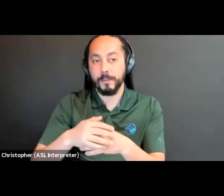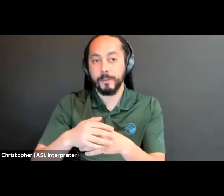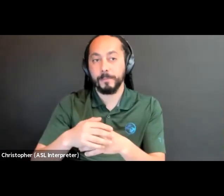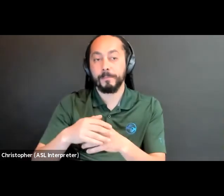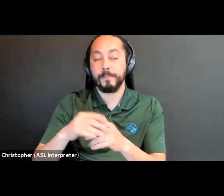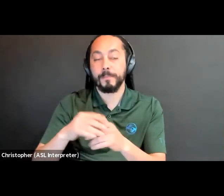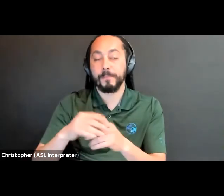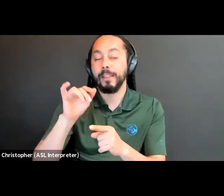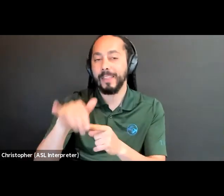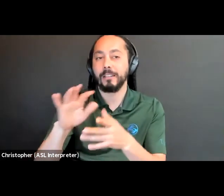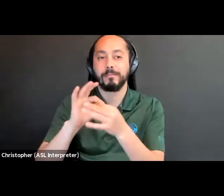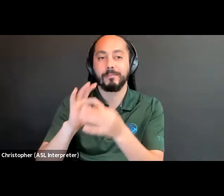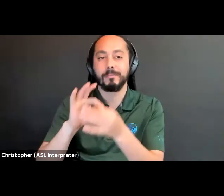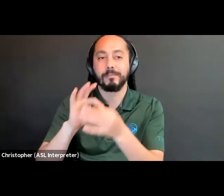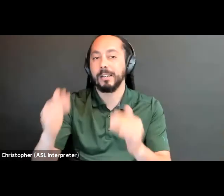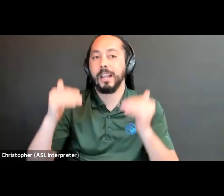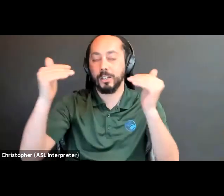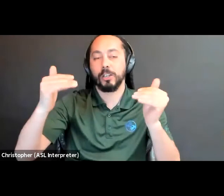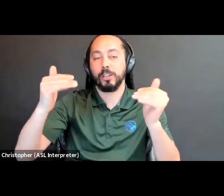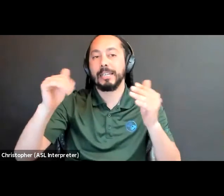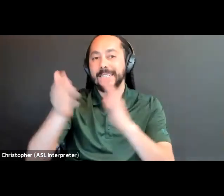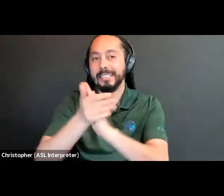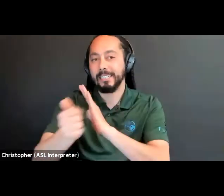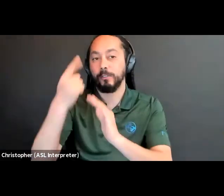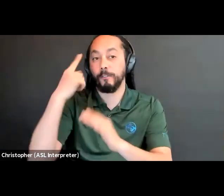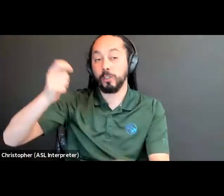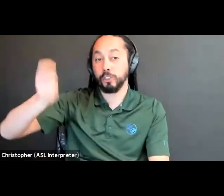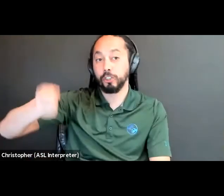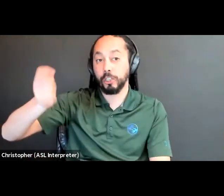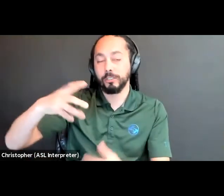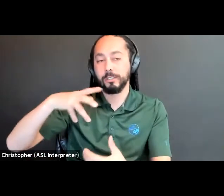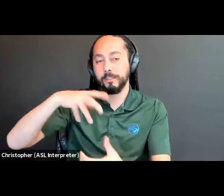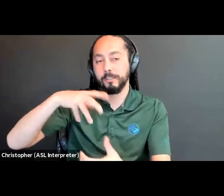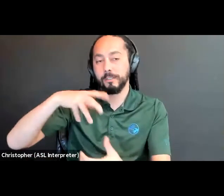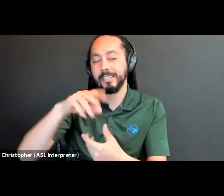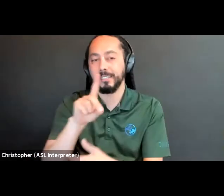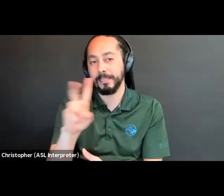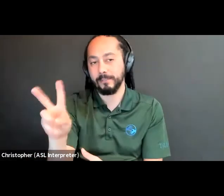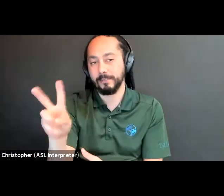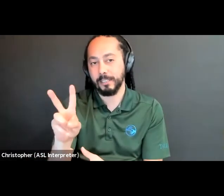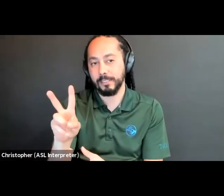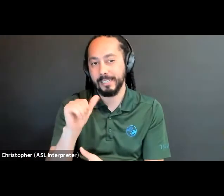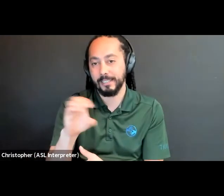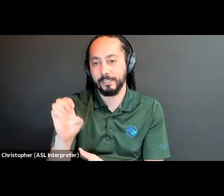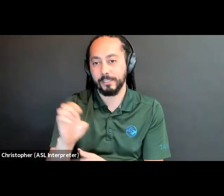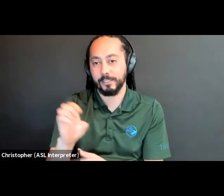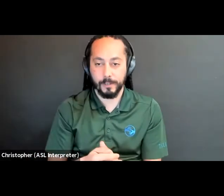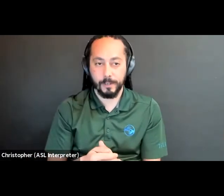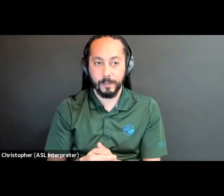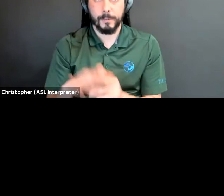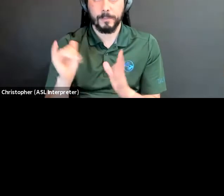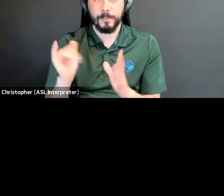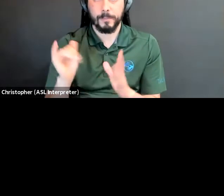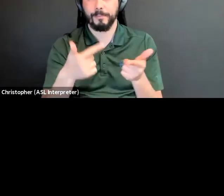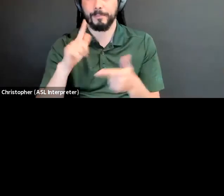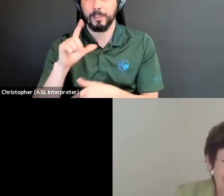skills for judges involved in domestic violence cases. Loretta, over to you. If you can